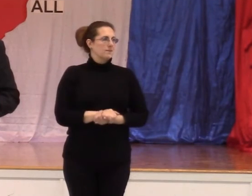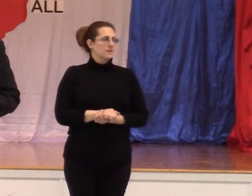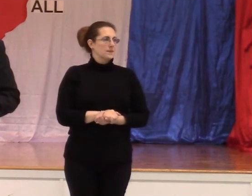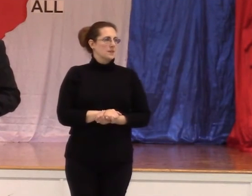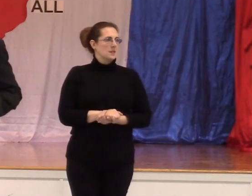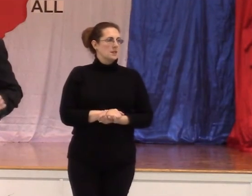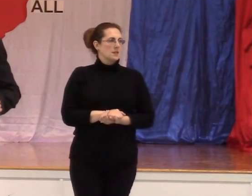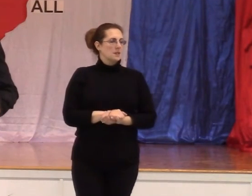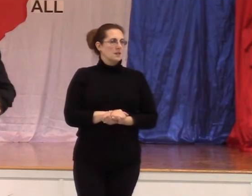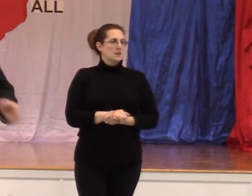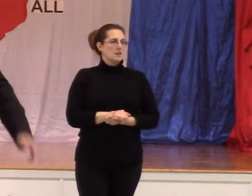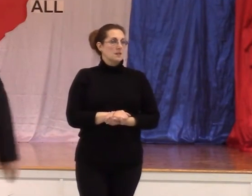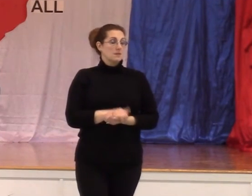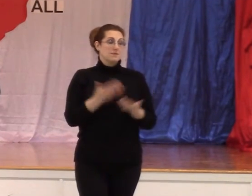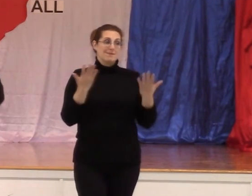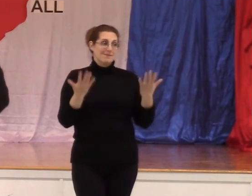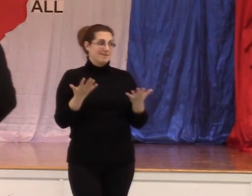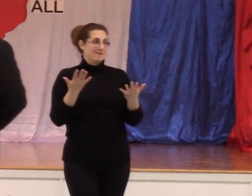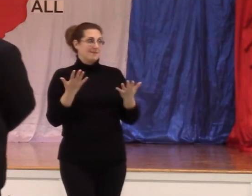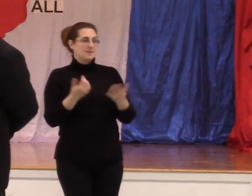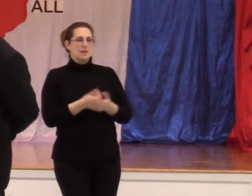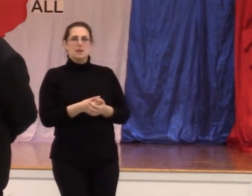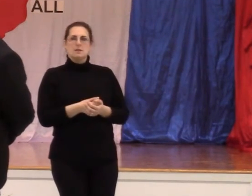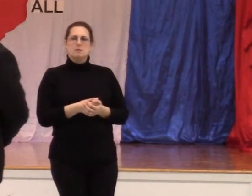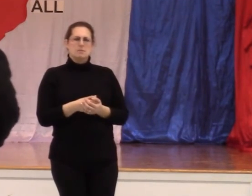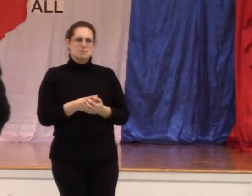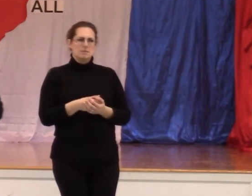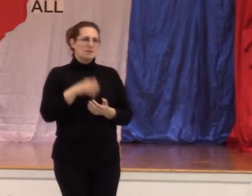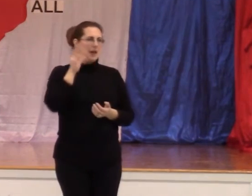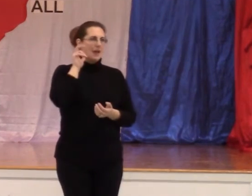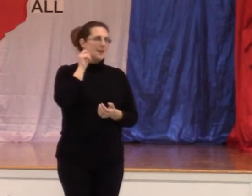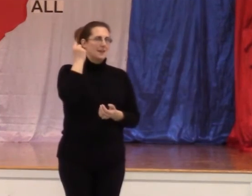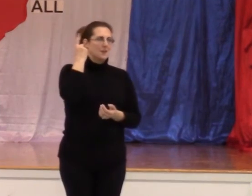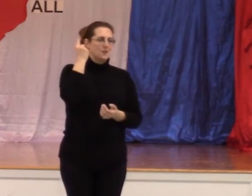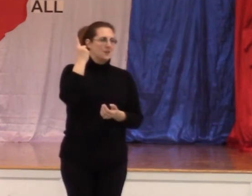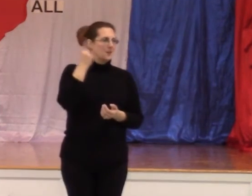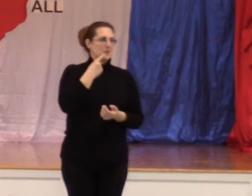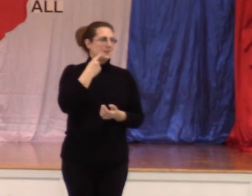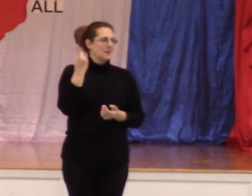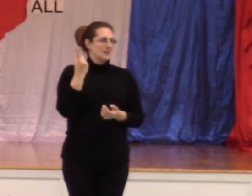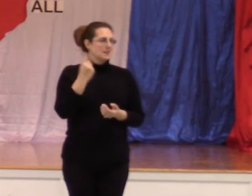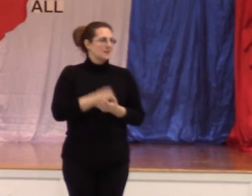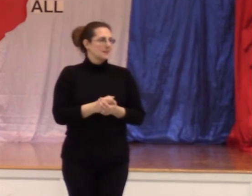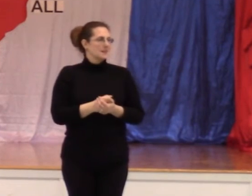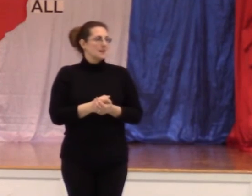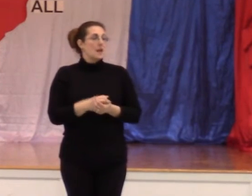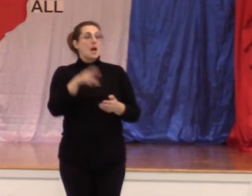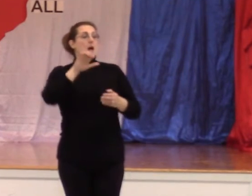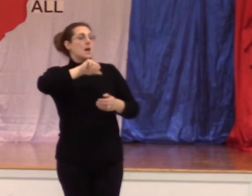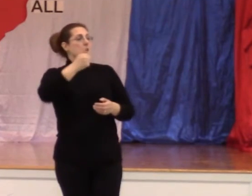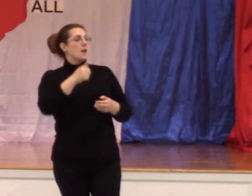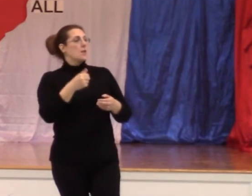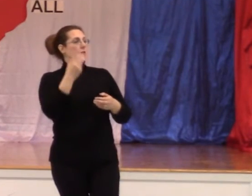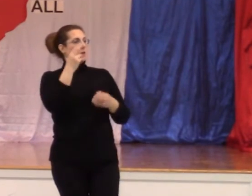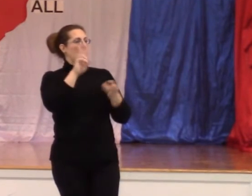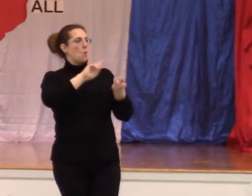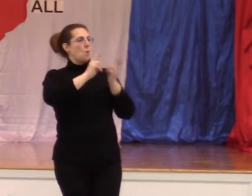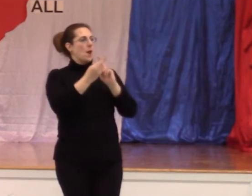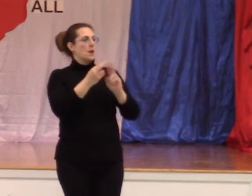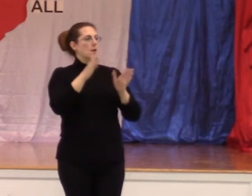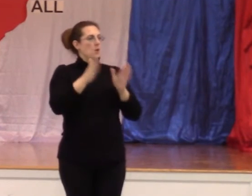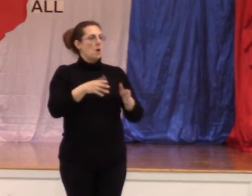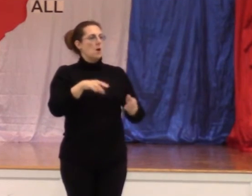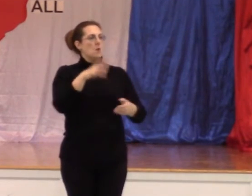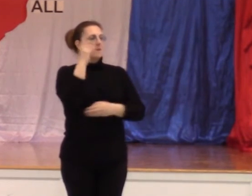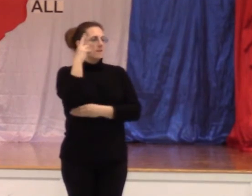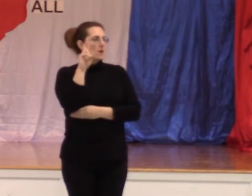It's not very ecumenical of Luther. Right? Another radical reformer is a guy named Melchior Hoffman.